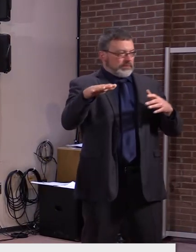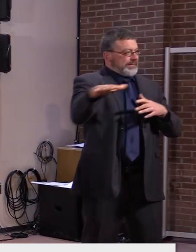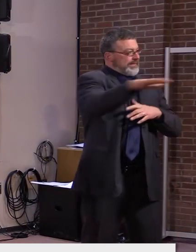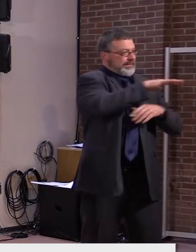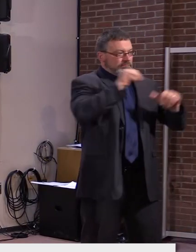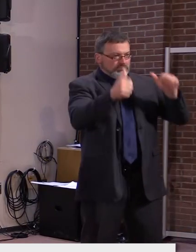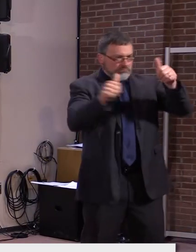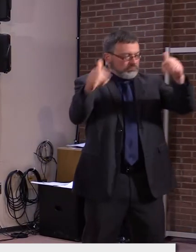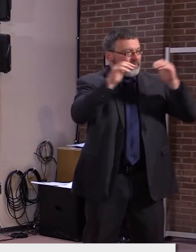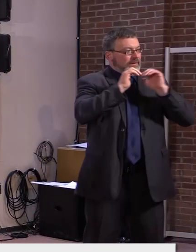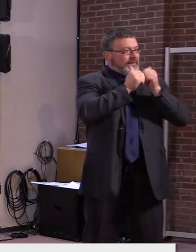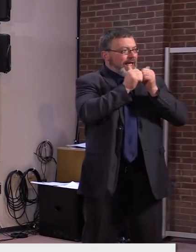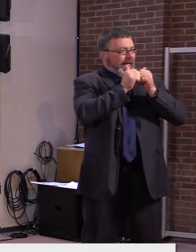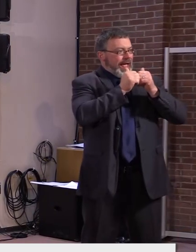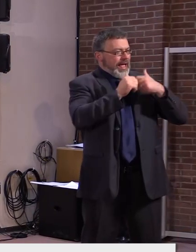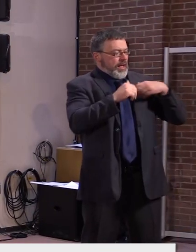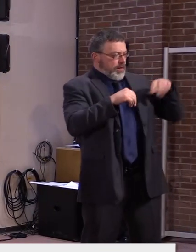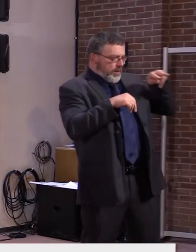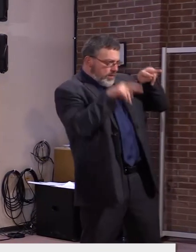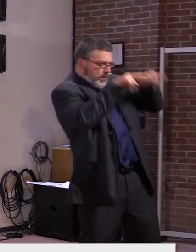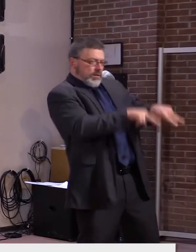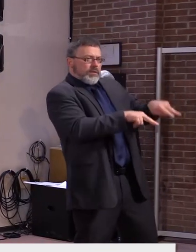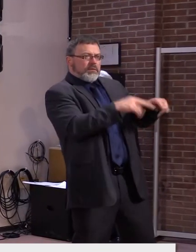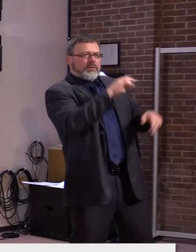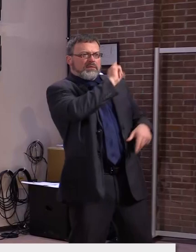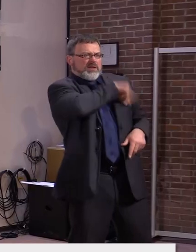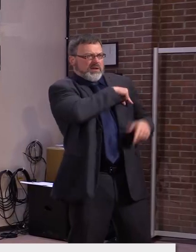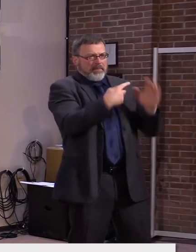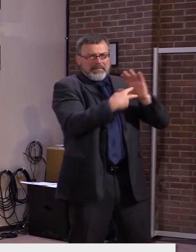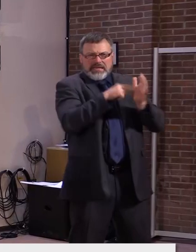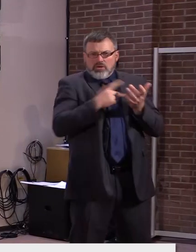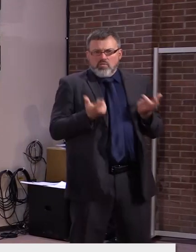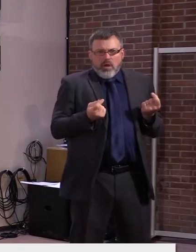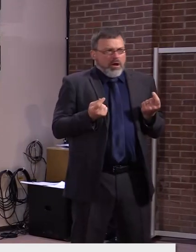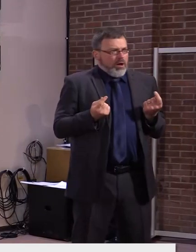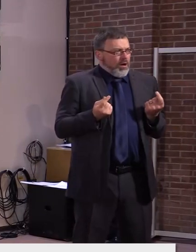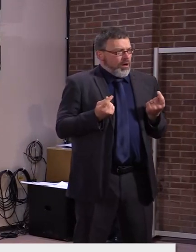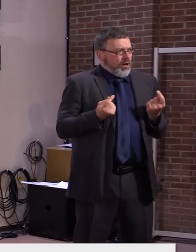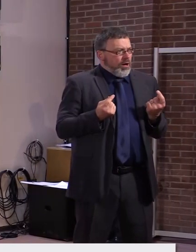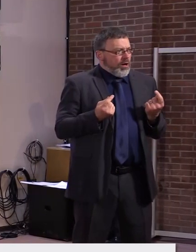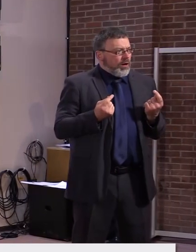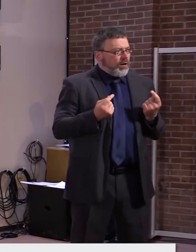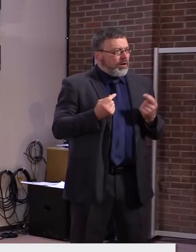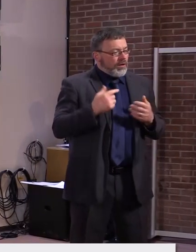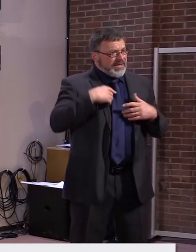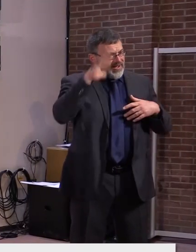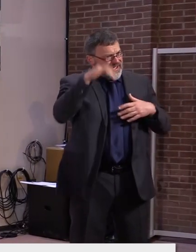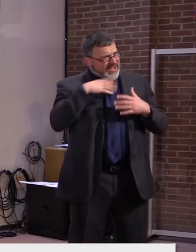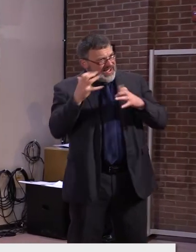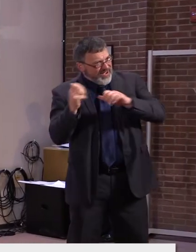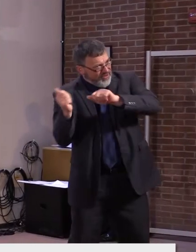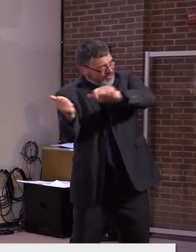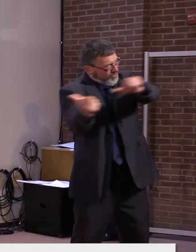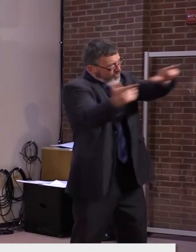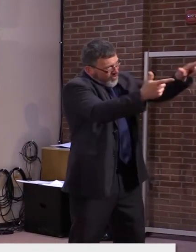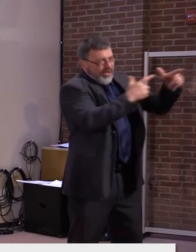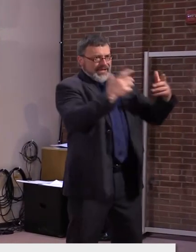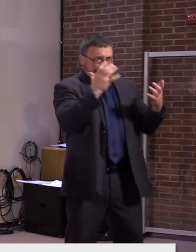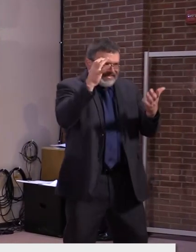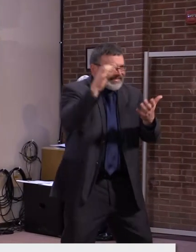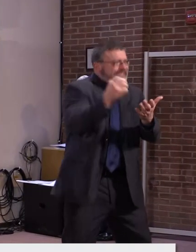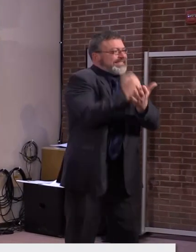of eligibility. We want as many people as possible to get their booster, as it gives you the most